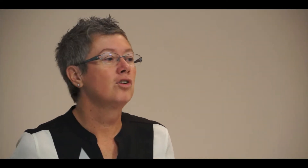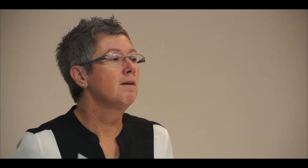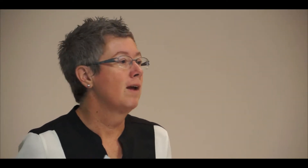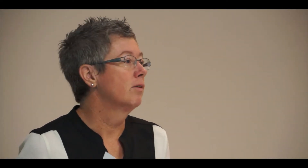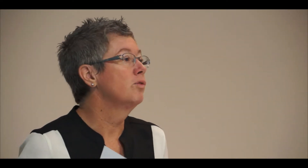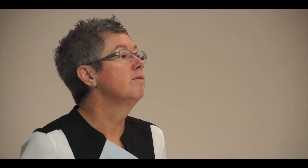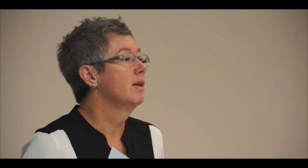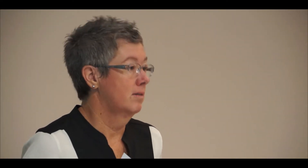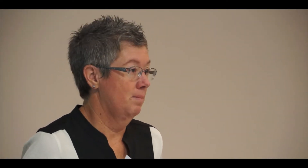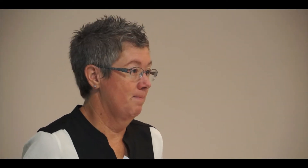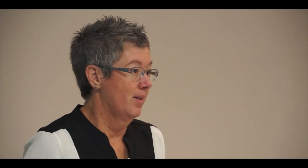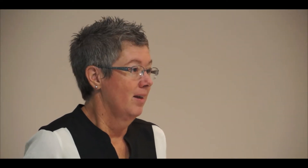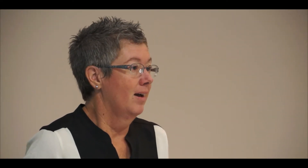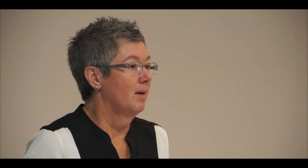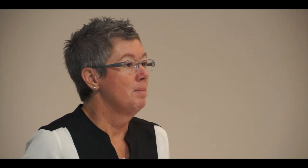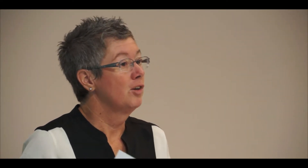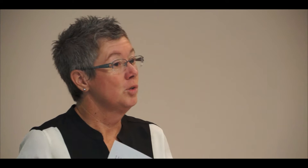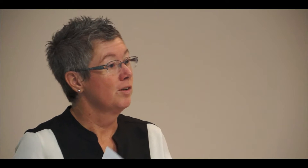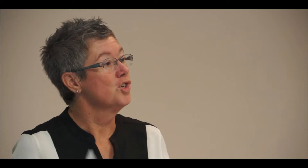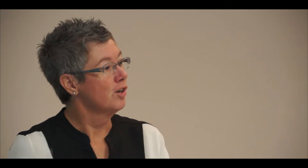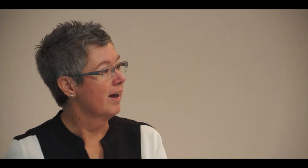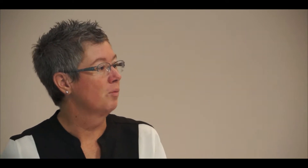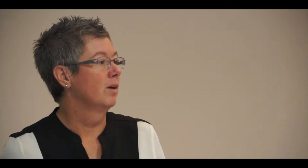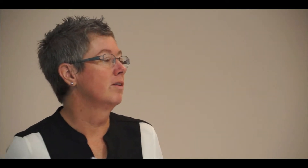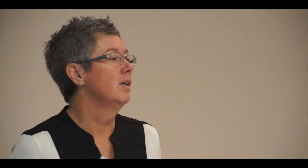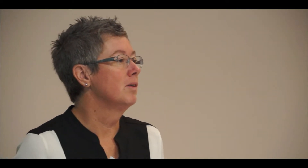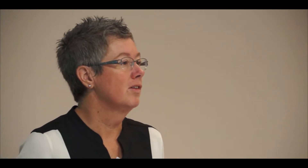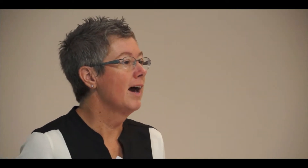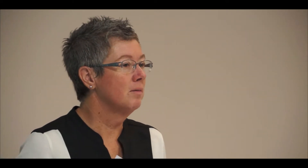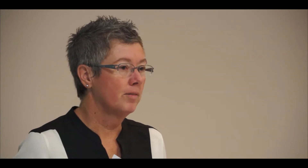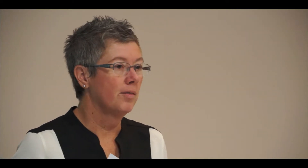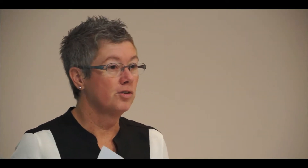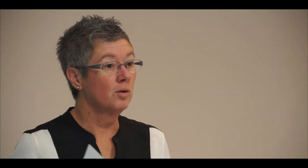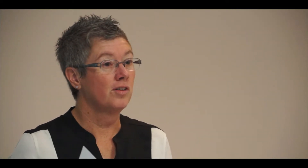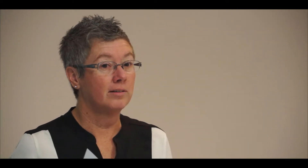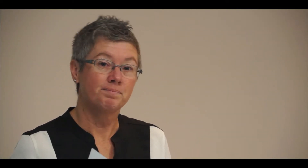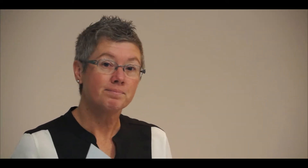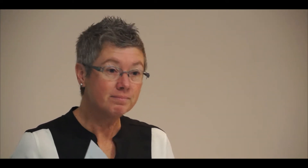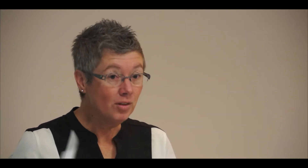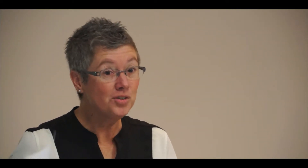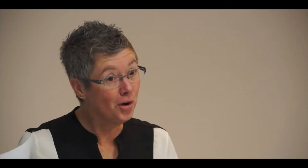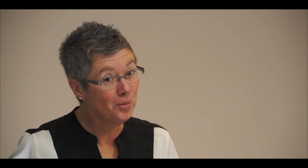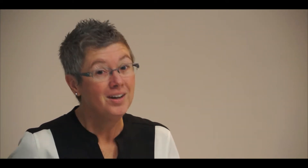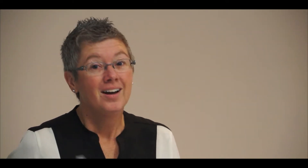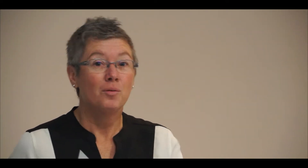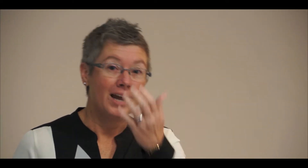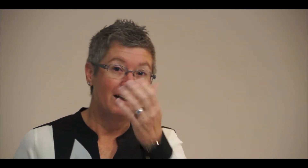if do me a favor would you videotape it because she wants to share that with the team in Seattle and the support center so we have